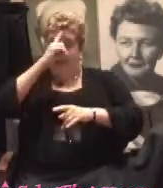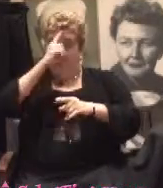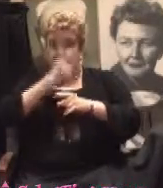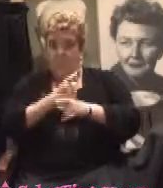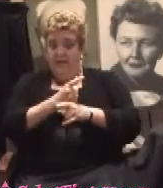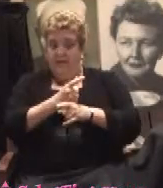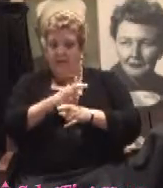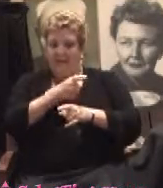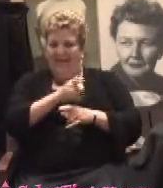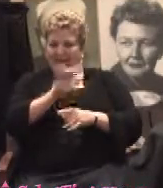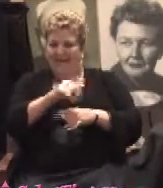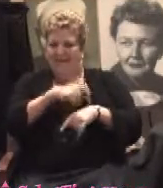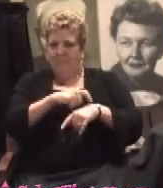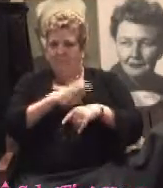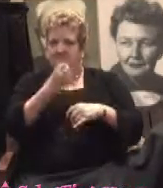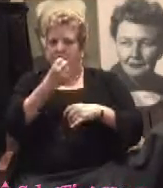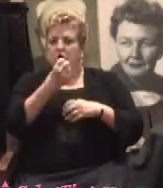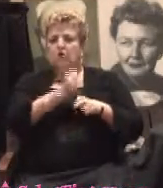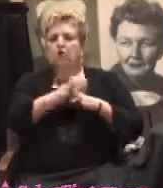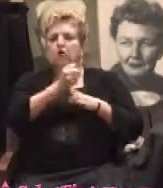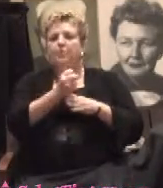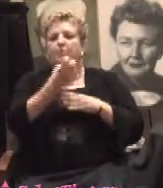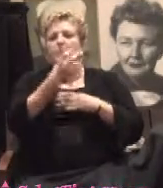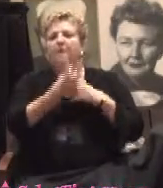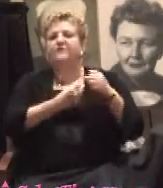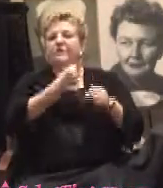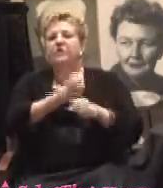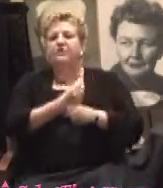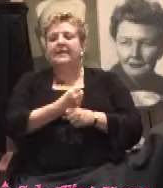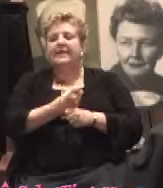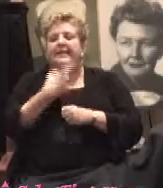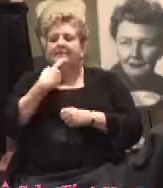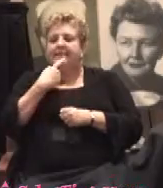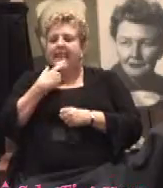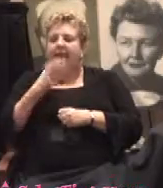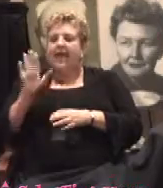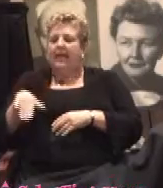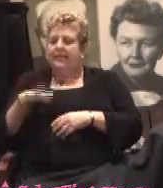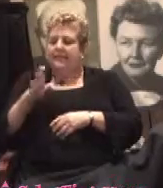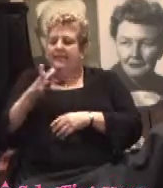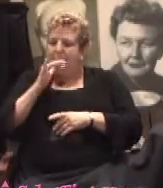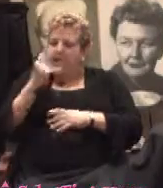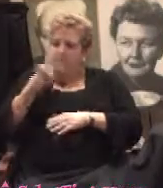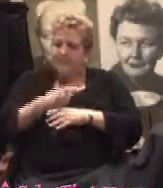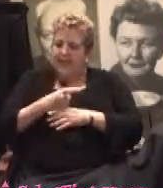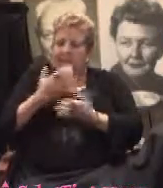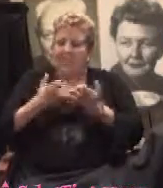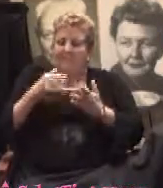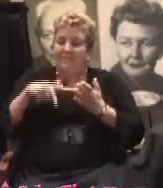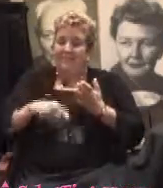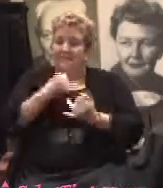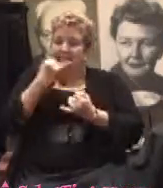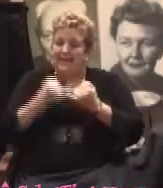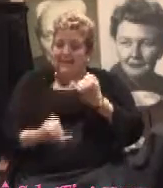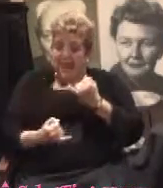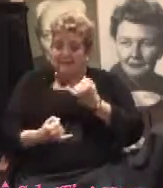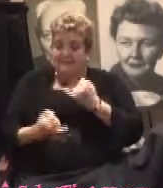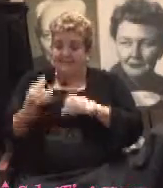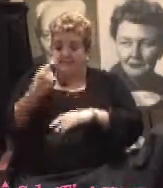me up and said, "Hey, it's Mother's Day. It might be Mom's last Mother's Day. I'm going to come get you because we're going to have a brunch down at